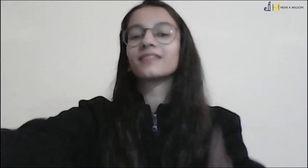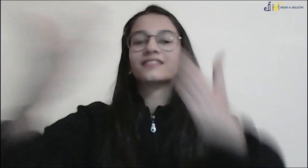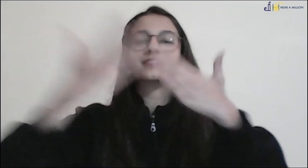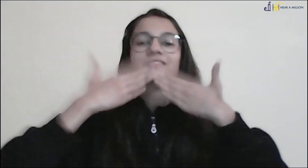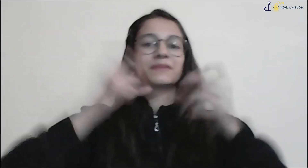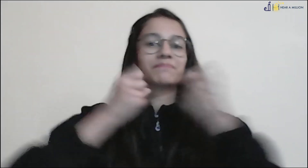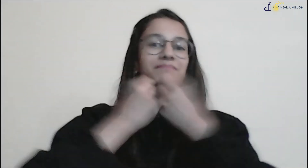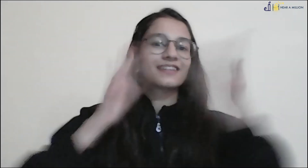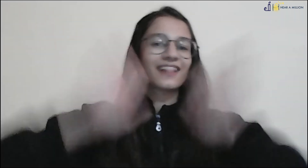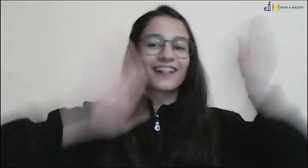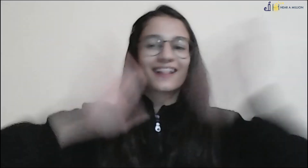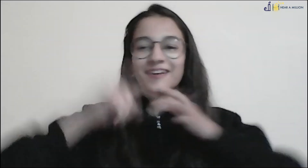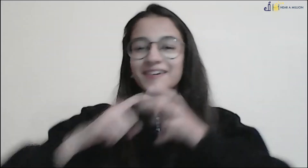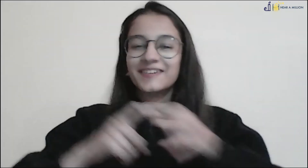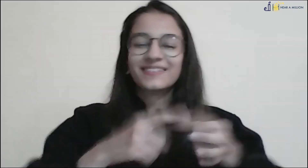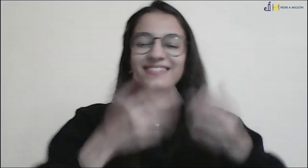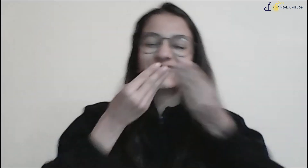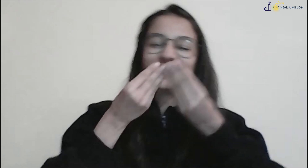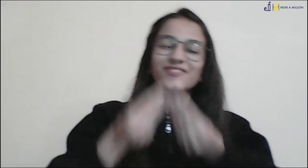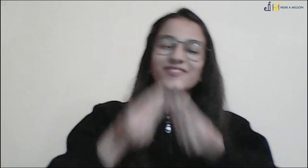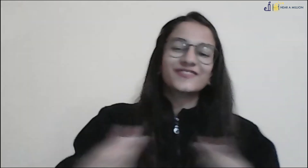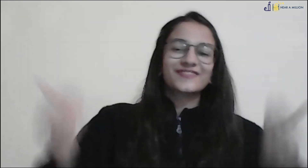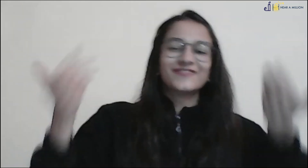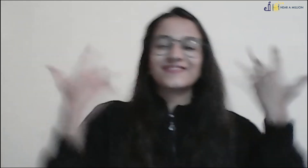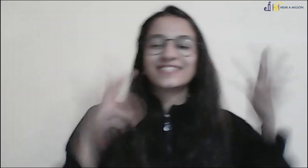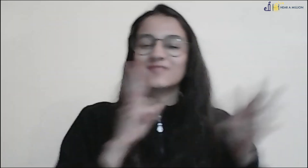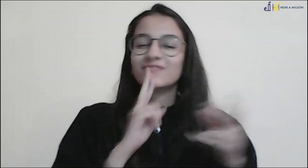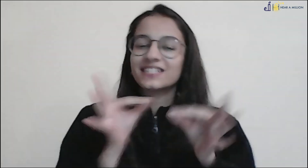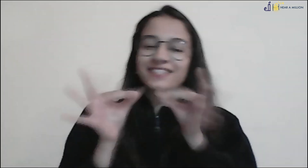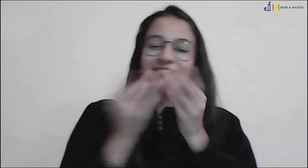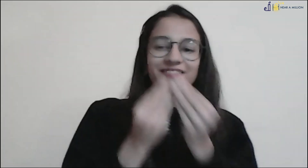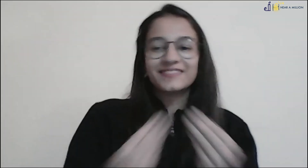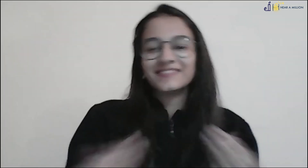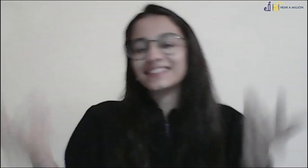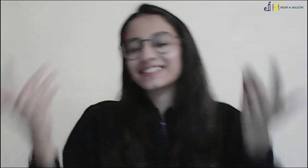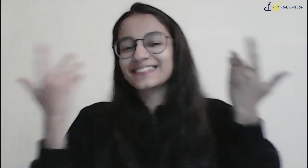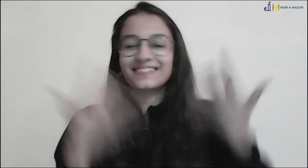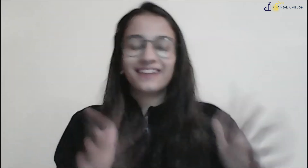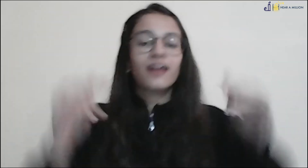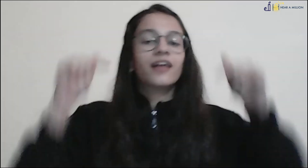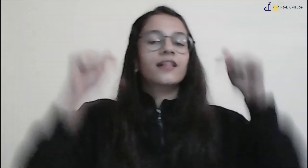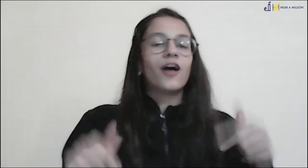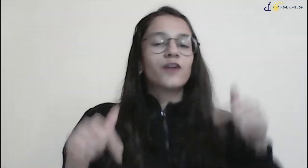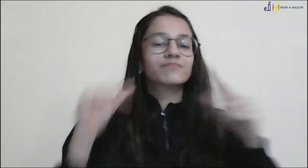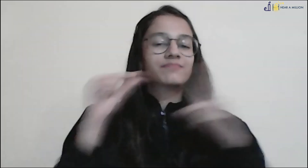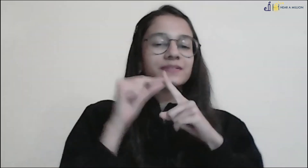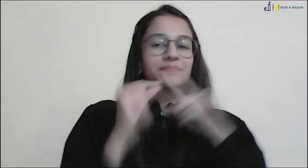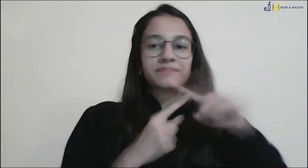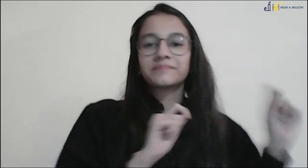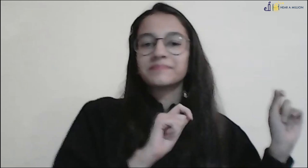Thank you. There were so many questions. We see that, this time, and it's already time,